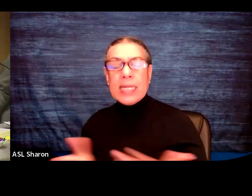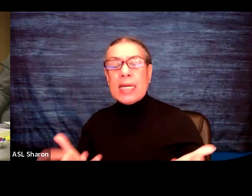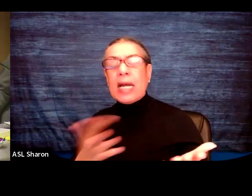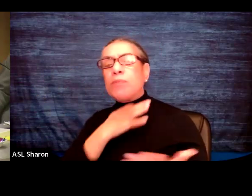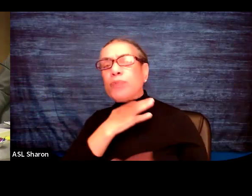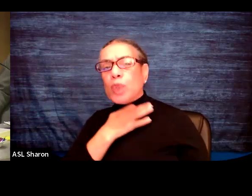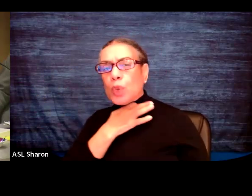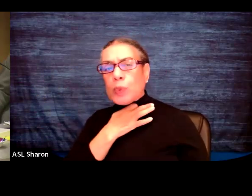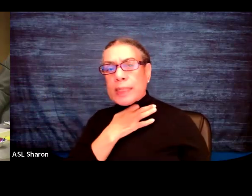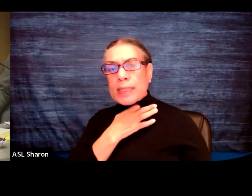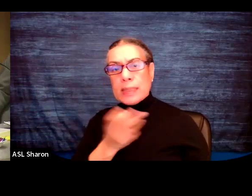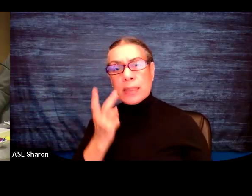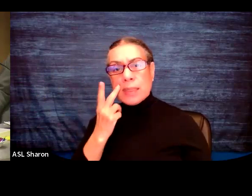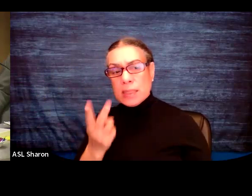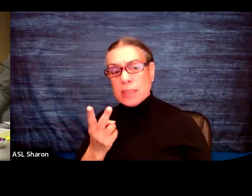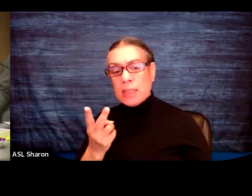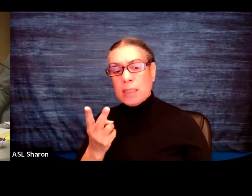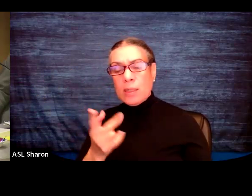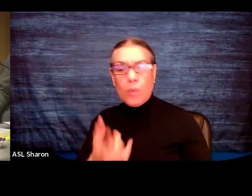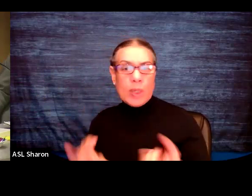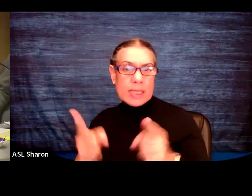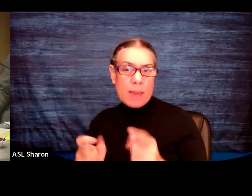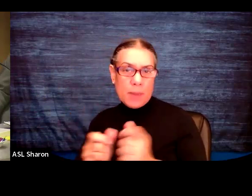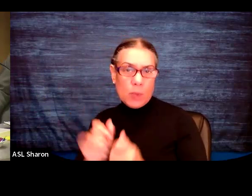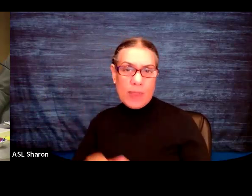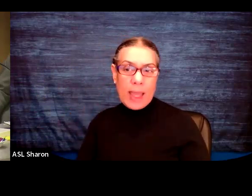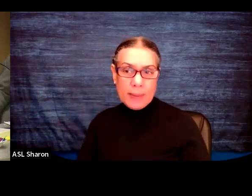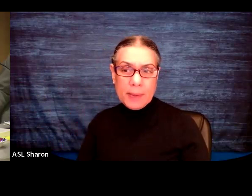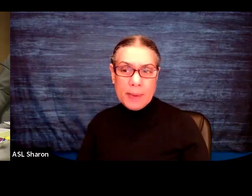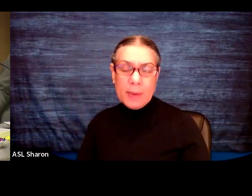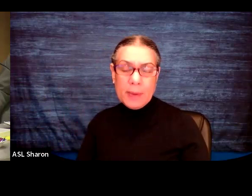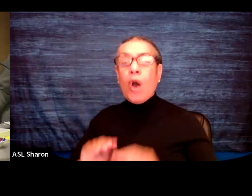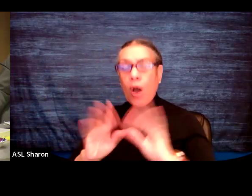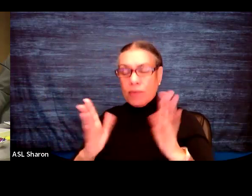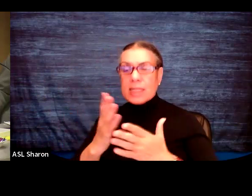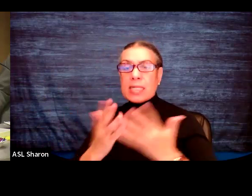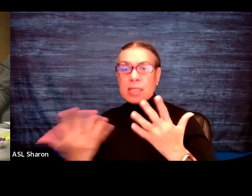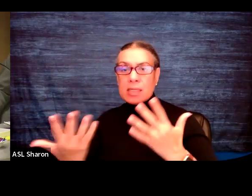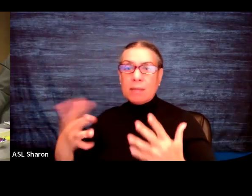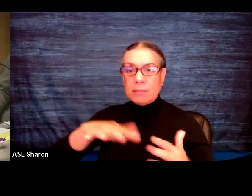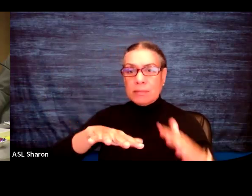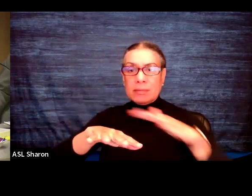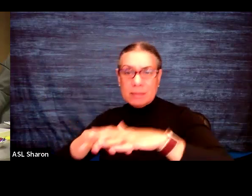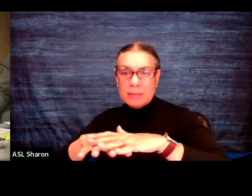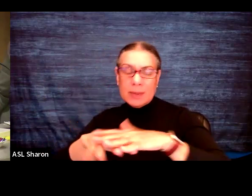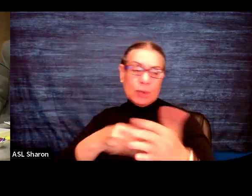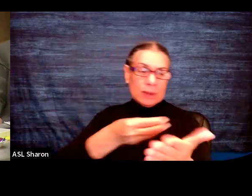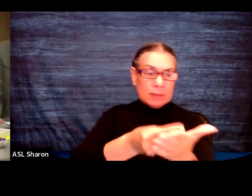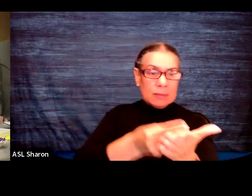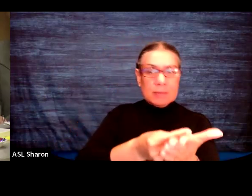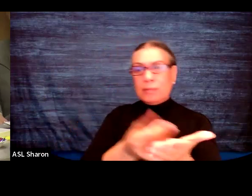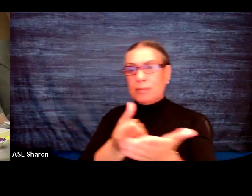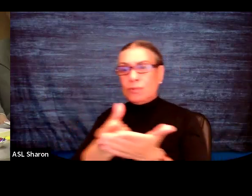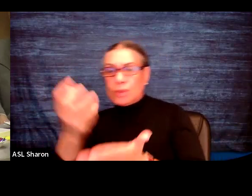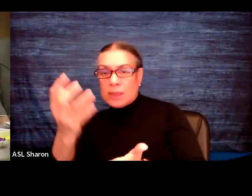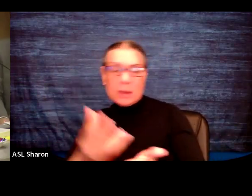very curious to see like that shift and everything like that. I mean, there's obviously some intersections with socioeconomic status, but